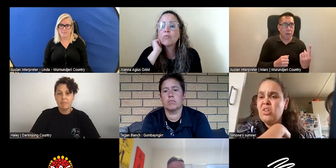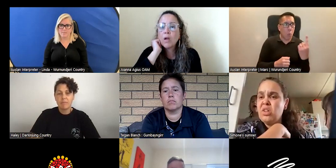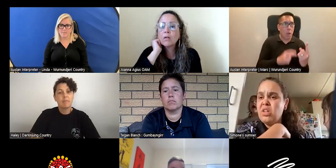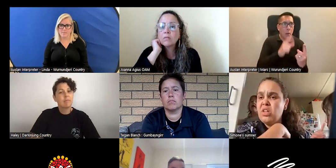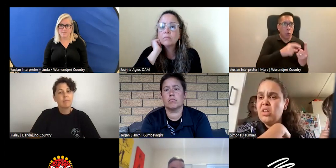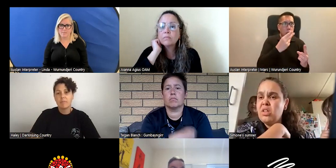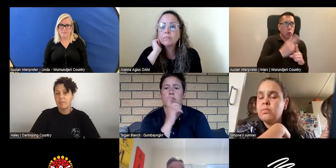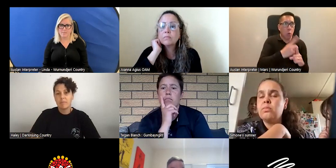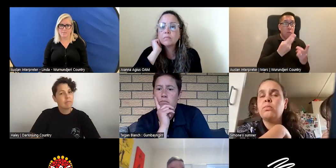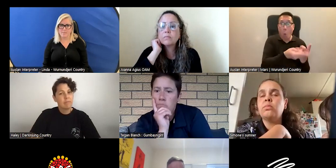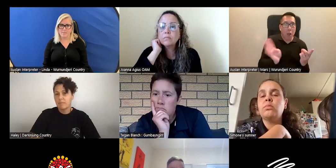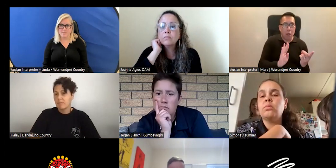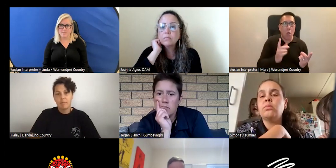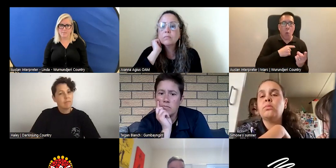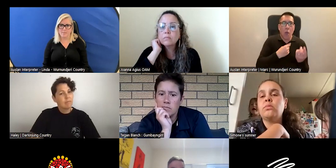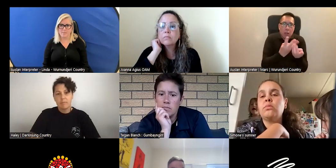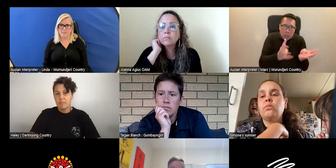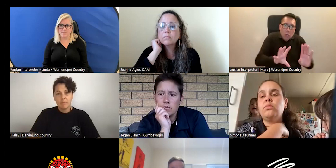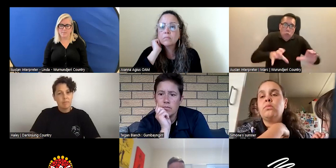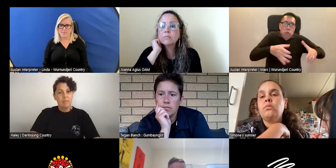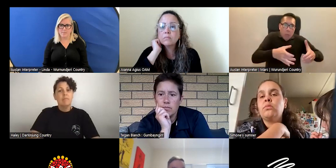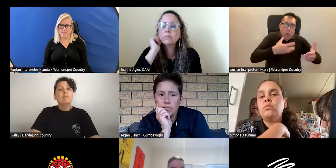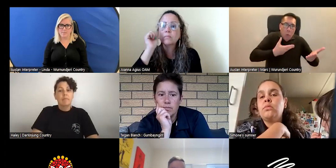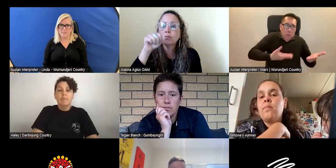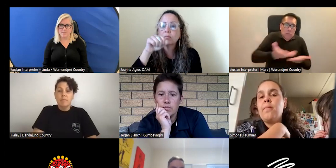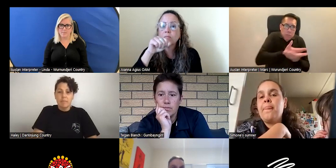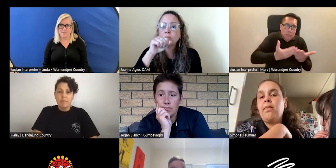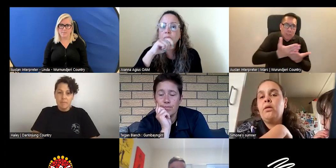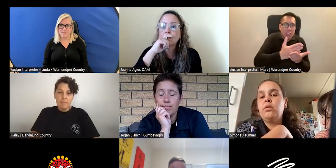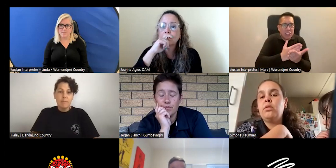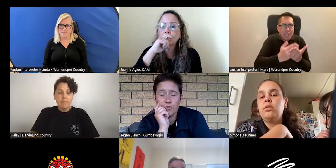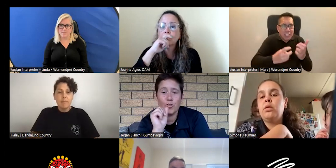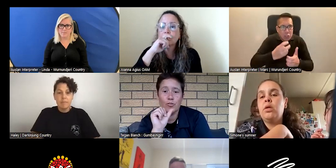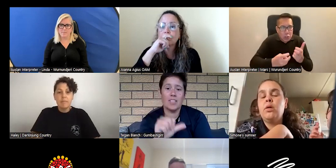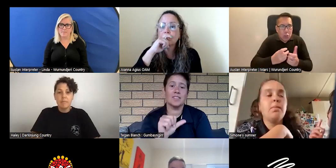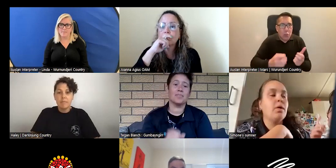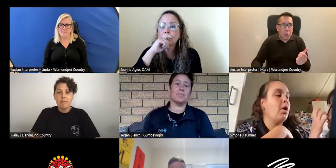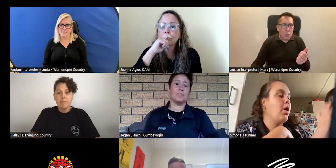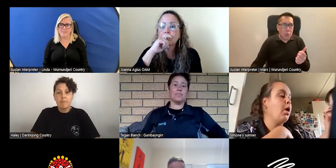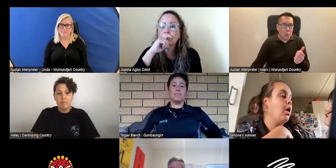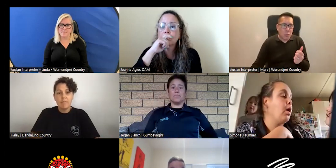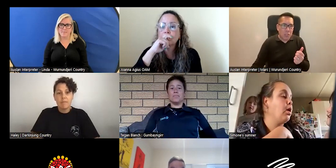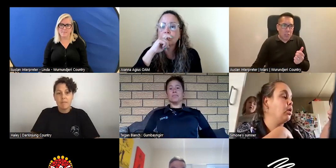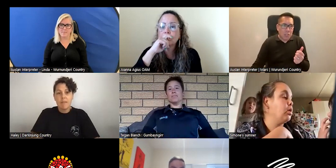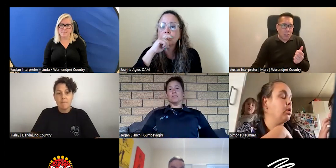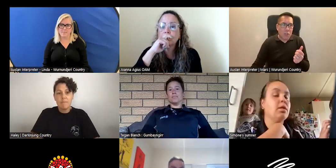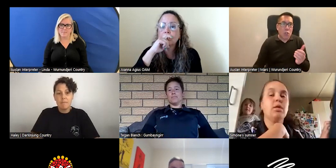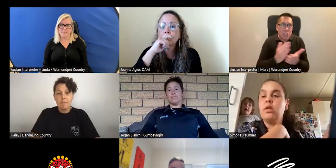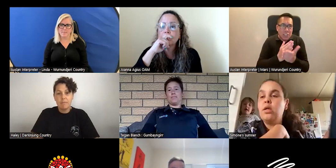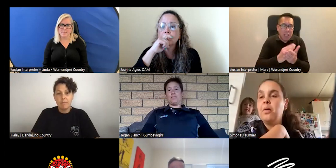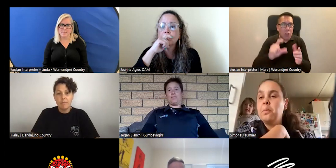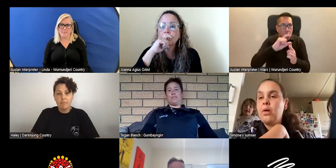of everyone. We wanted a collective group to speak, to share the issues, to share the load, to share the cultural load, to share